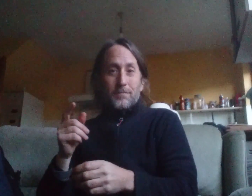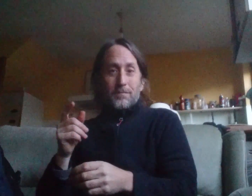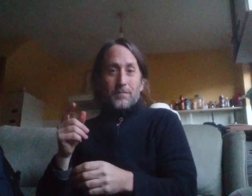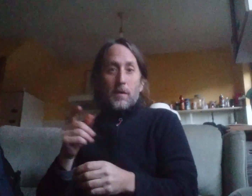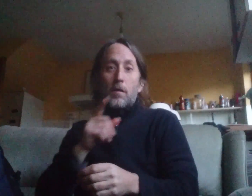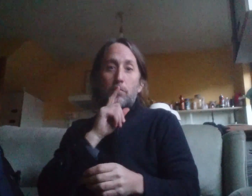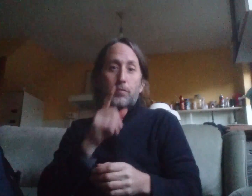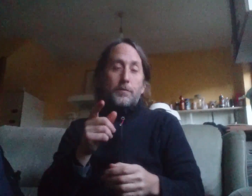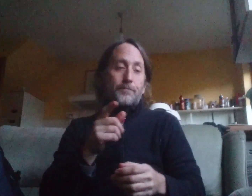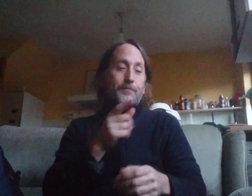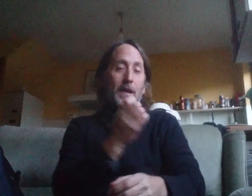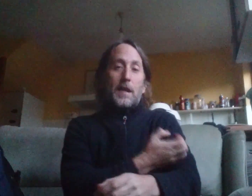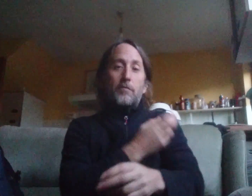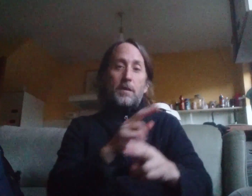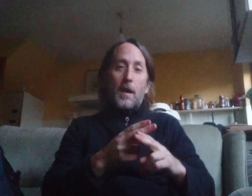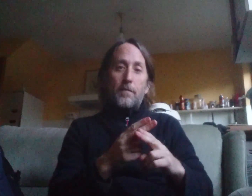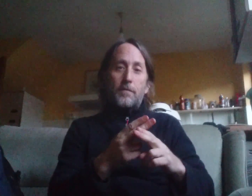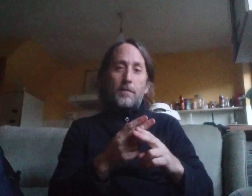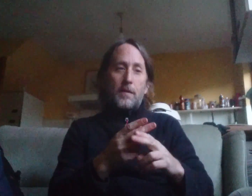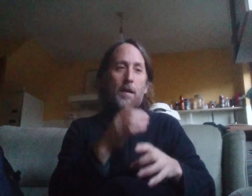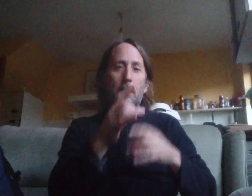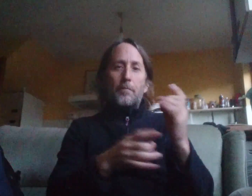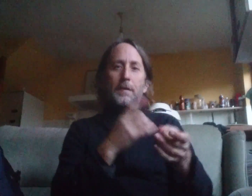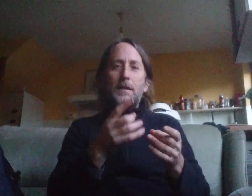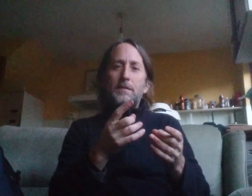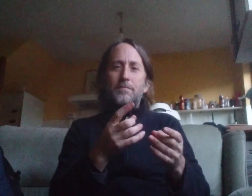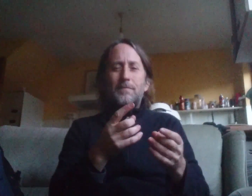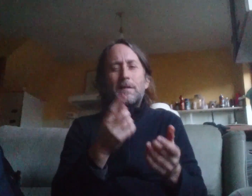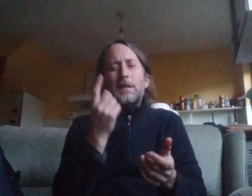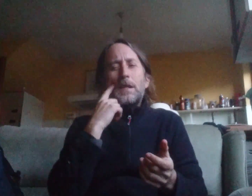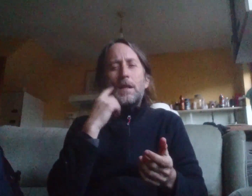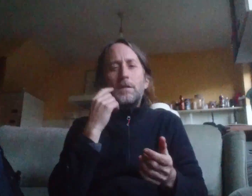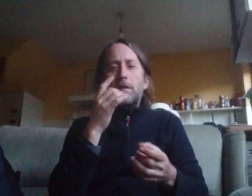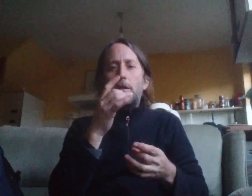ritual, making it easier while rendering it somewhat ridiculous.